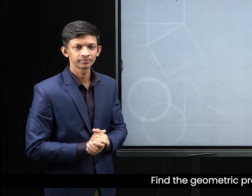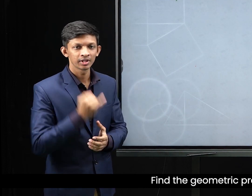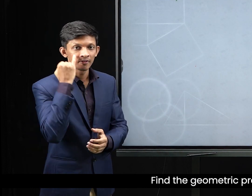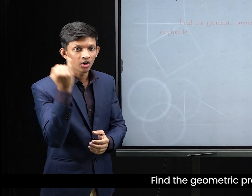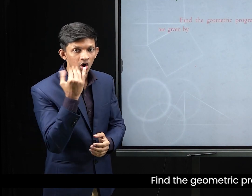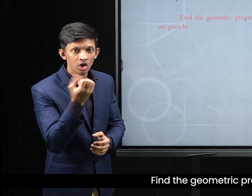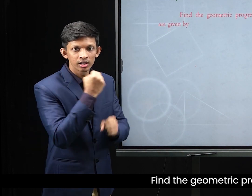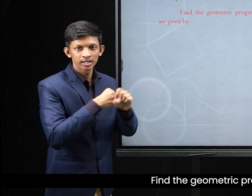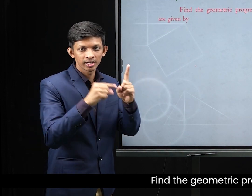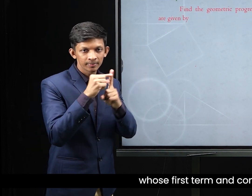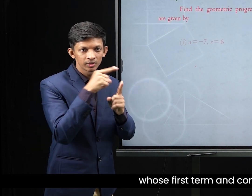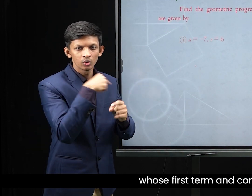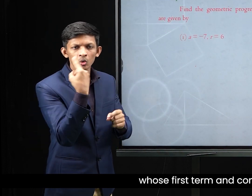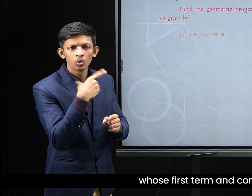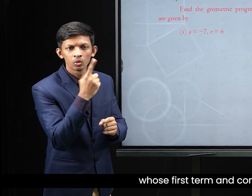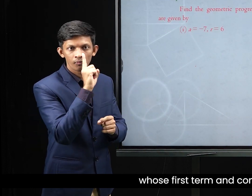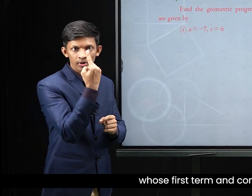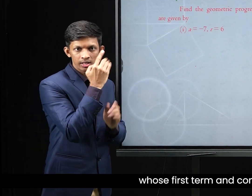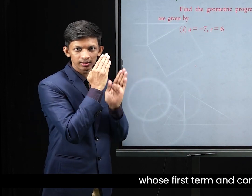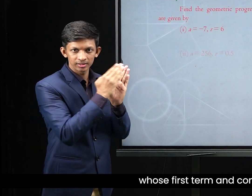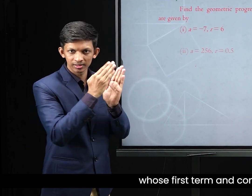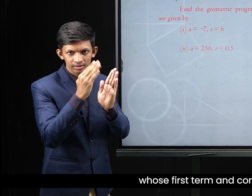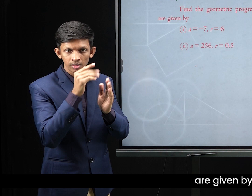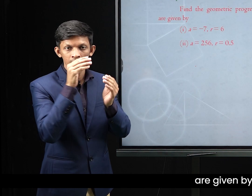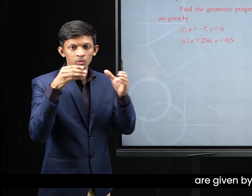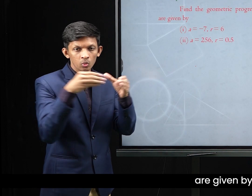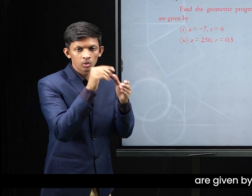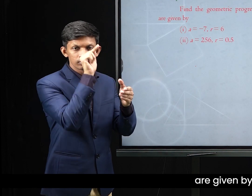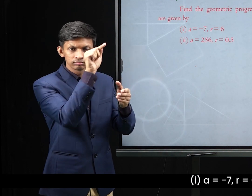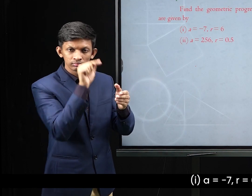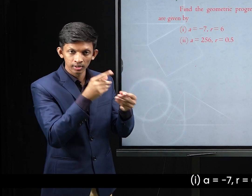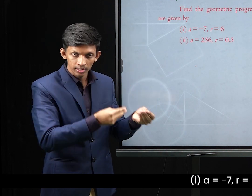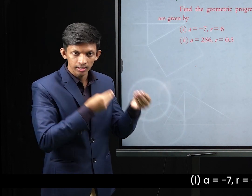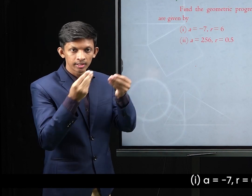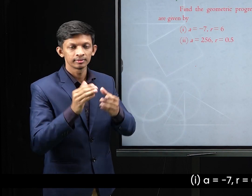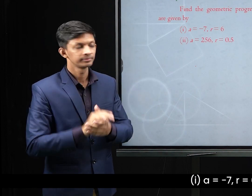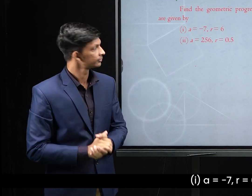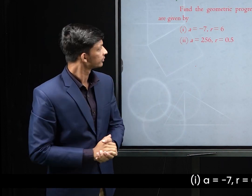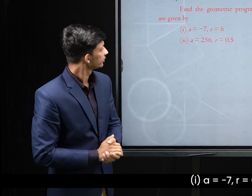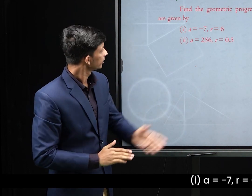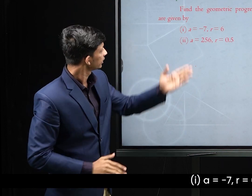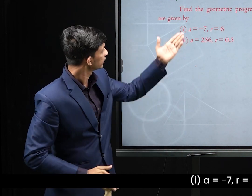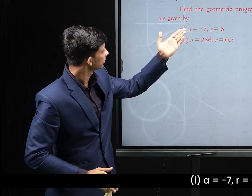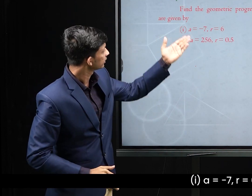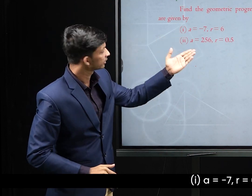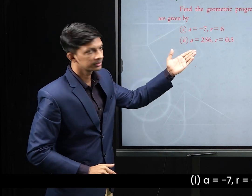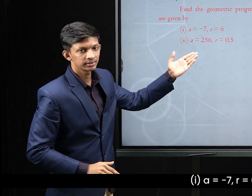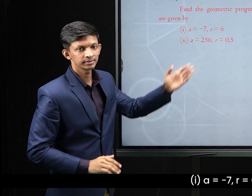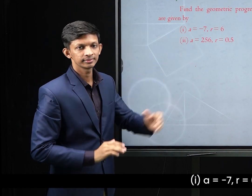Find the geometric progression whose first term and common ratios are given by a is equal to minus 7 and r equal to 6,